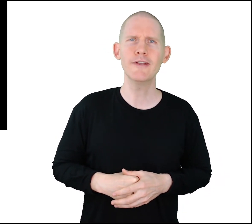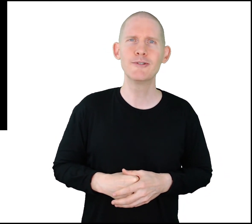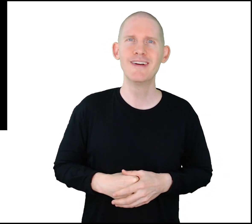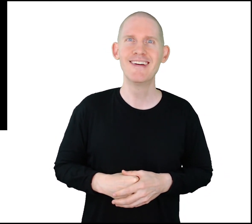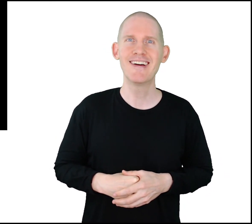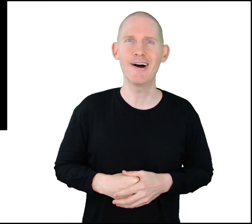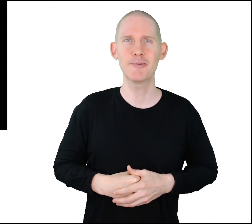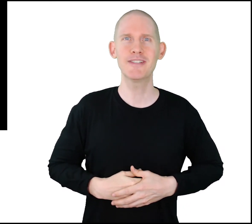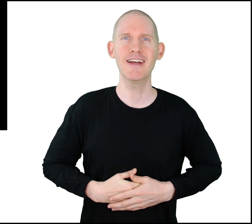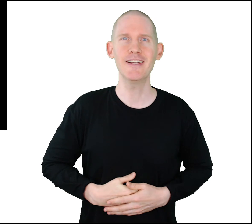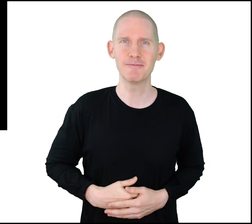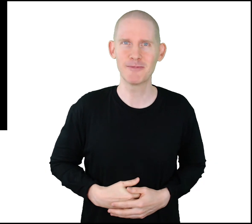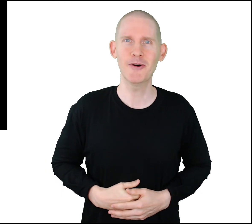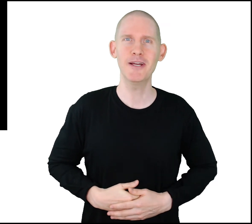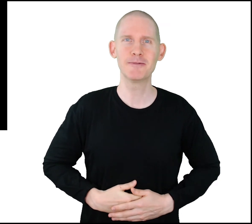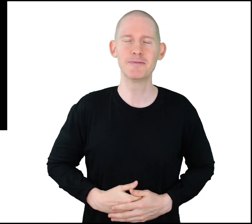which? How would we sign it? Go ahead.